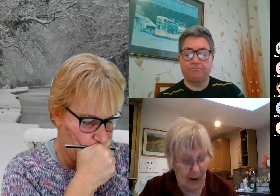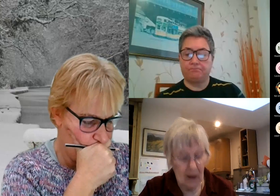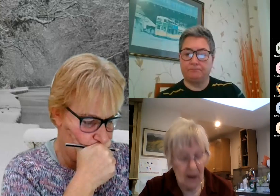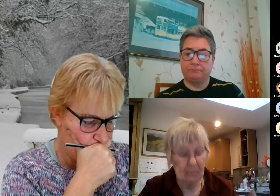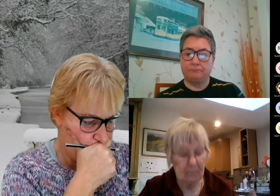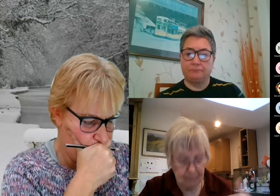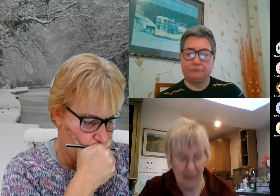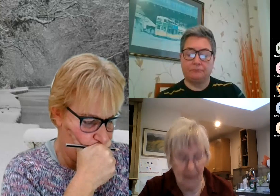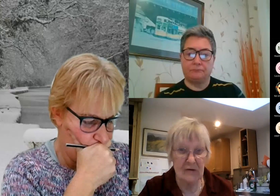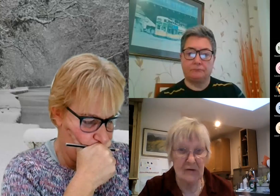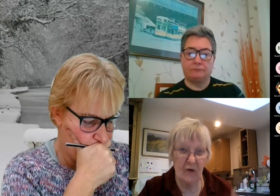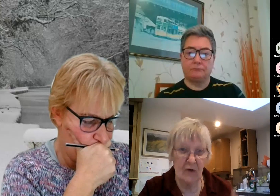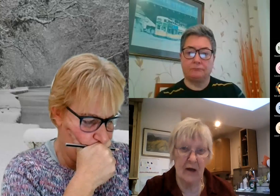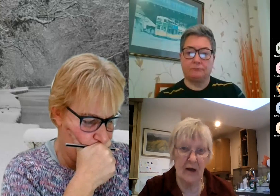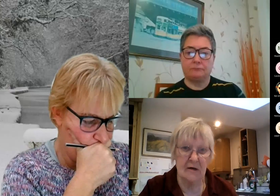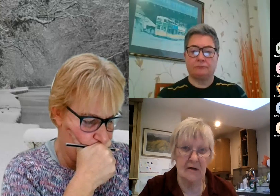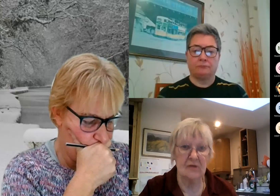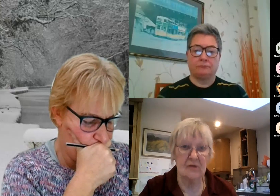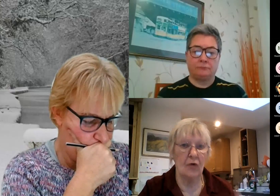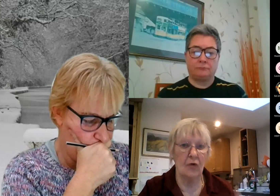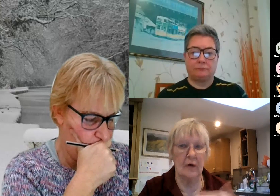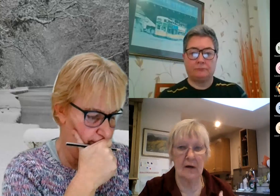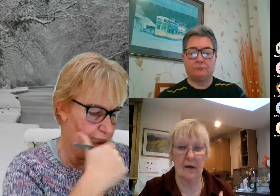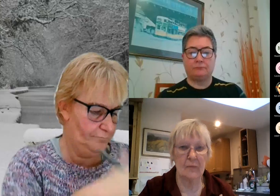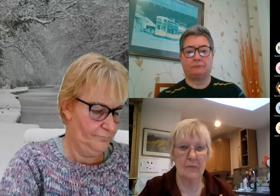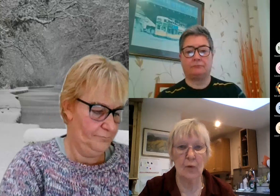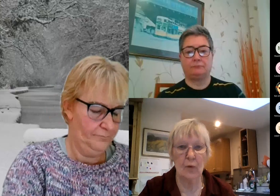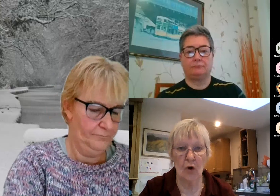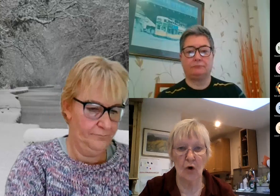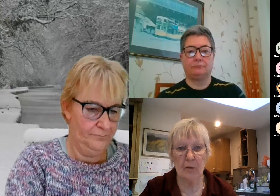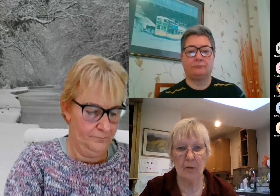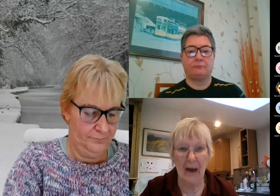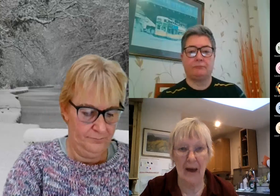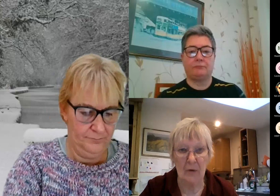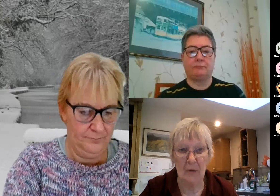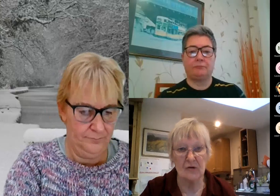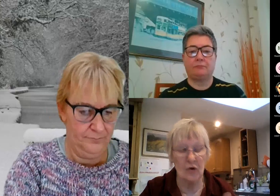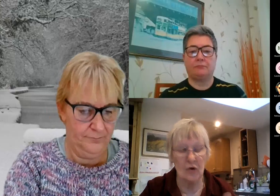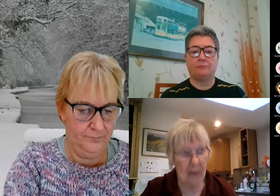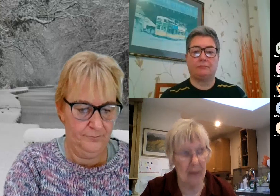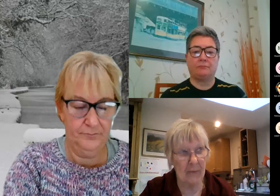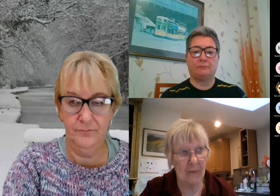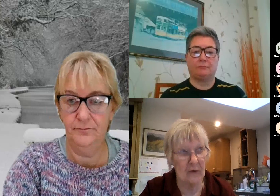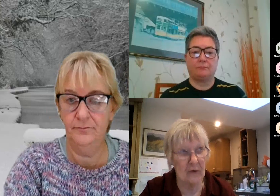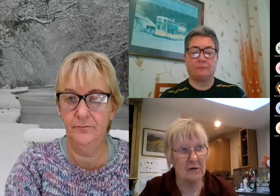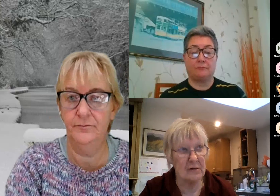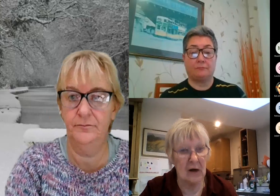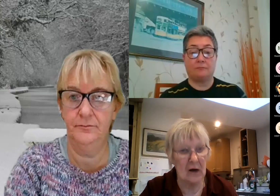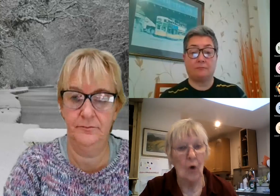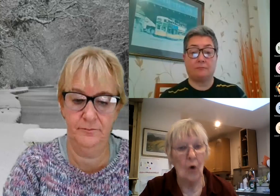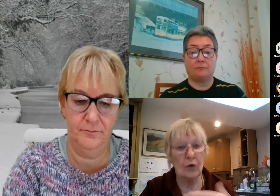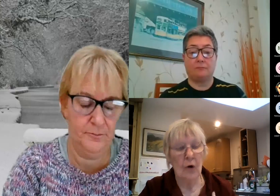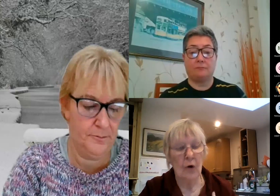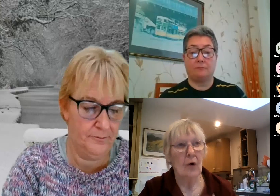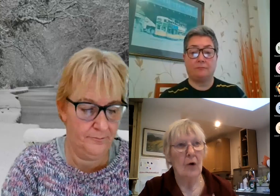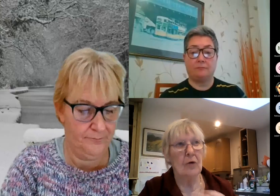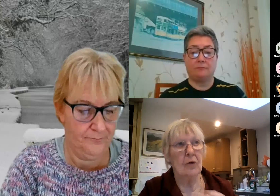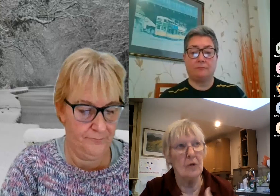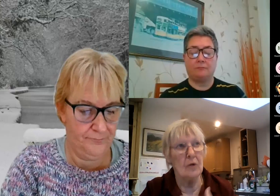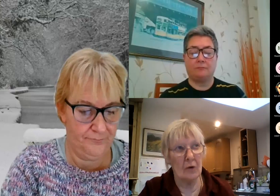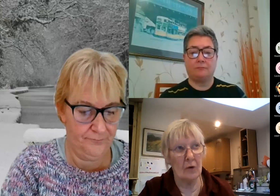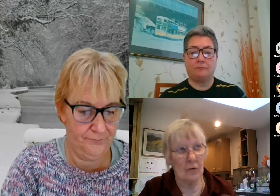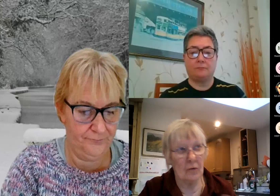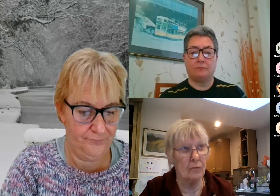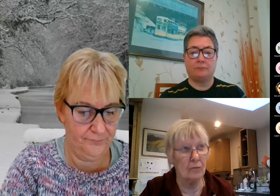place where barriers are created. It's not that it comes with your impairment. It's not your impairment that is